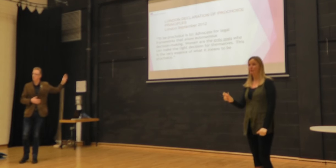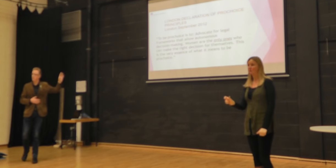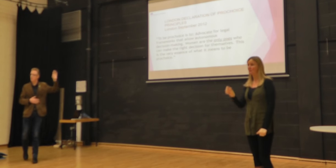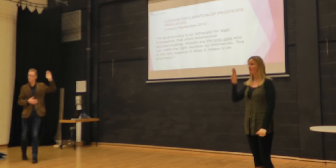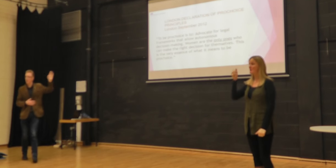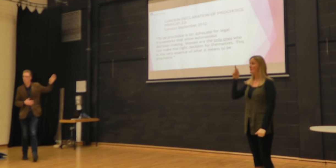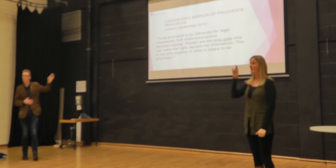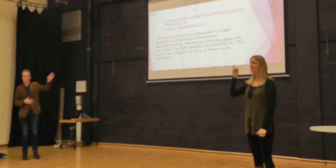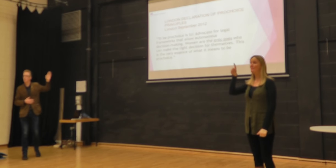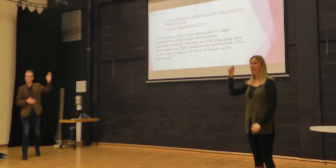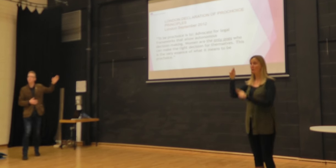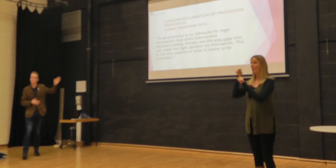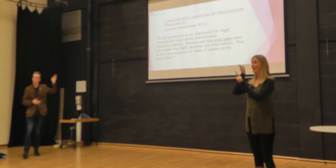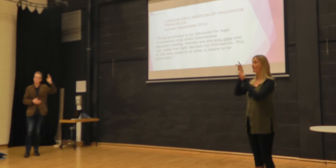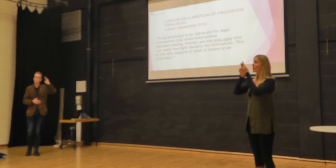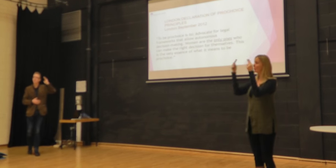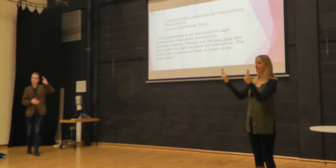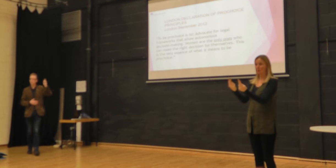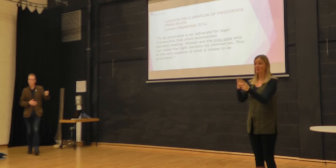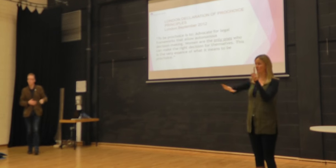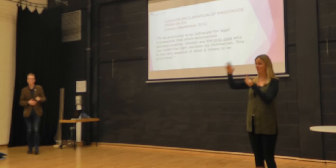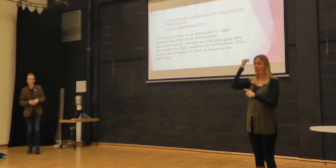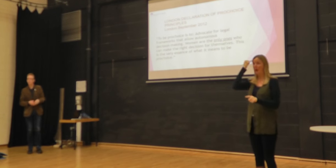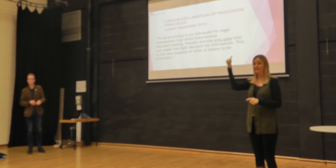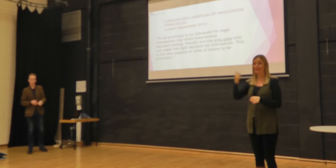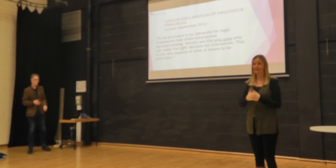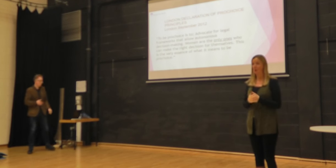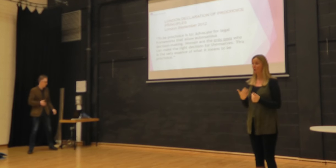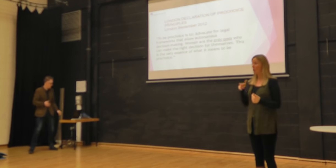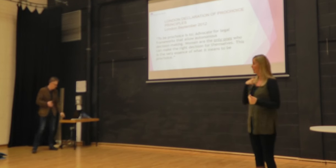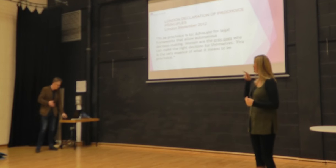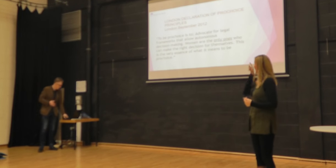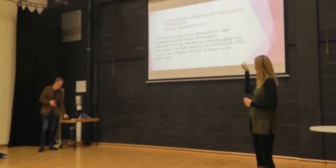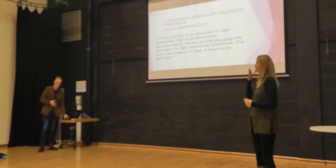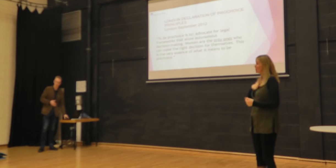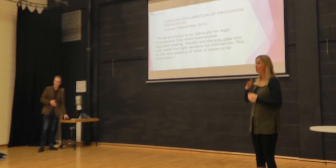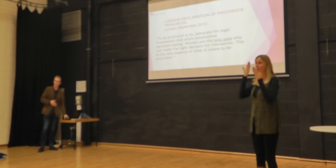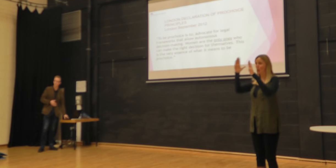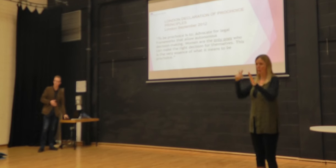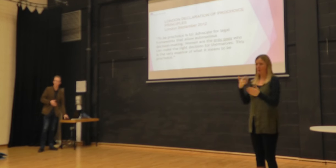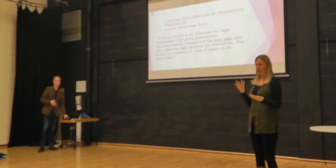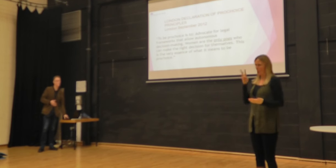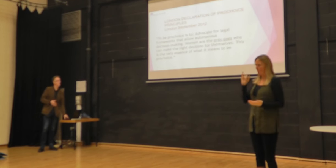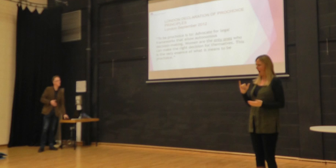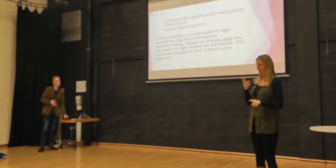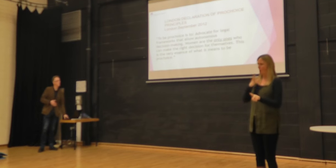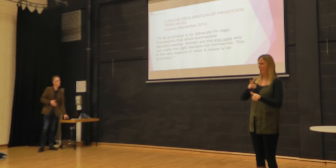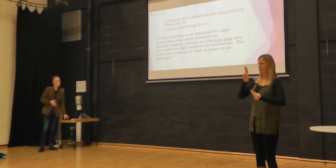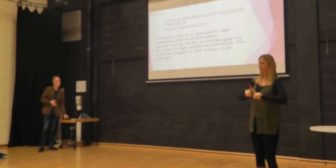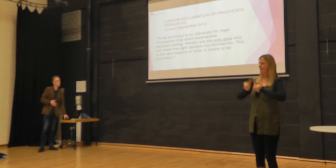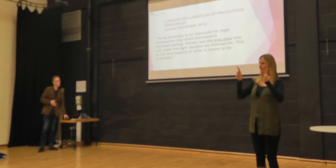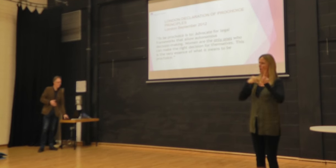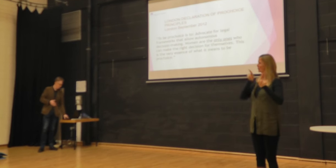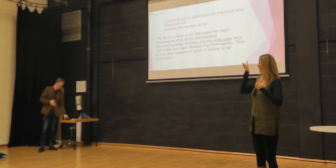And again, I'm just hammering home the notion that we see no reason why women should be an exception to this